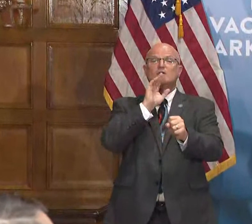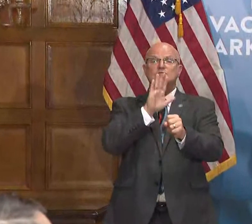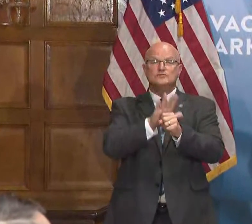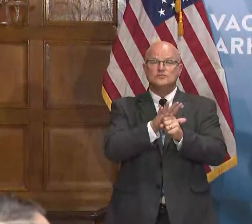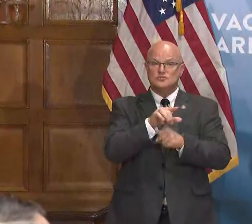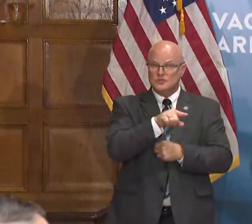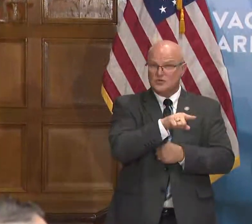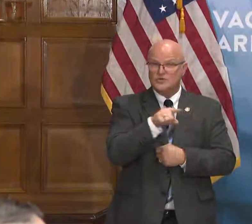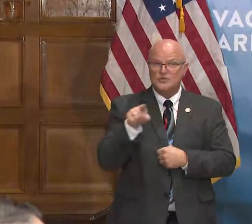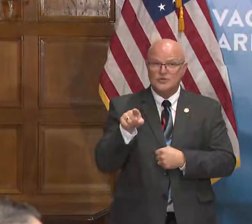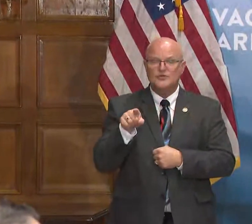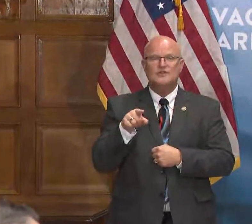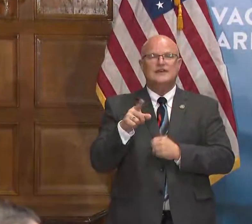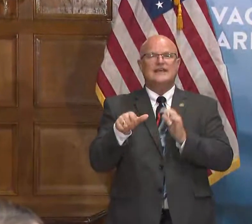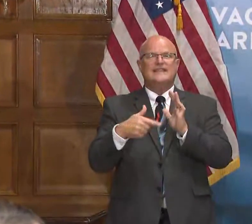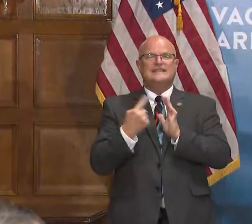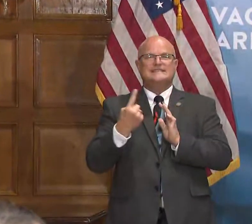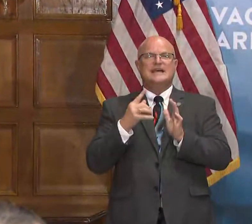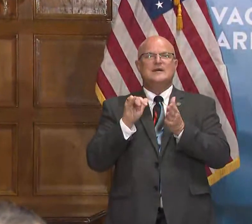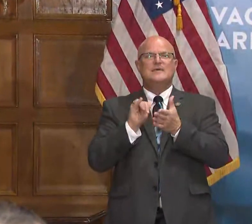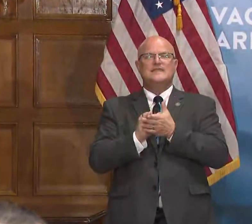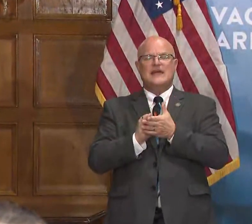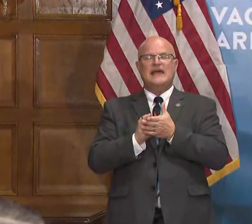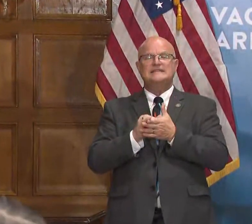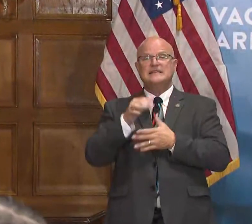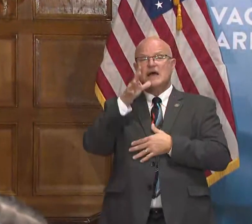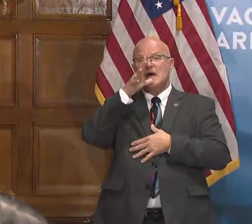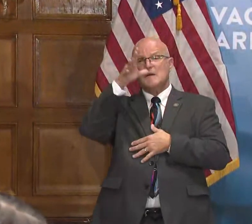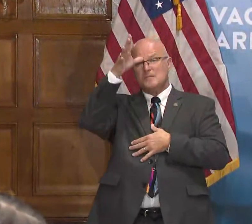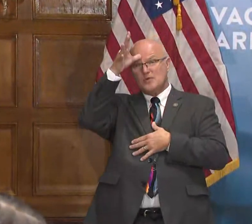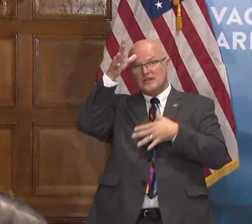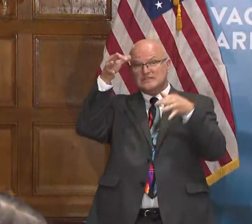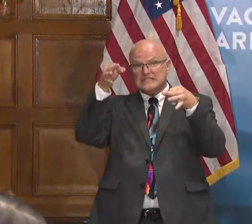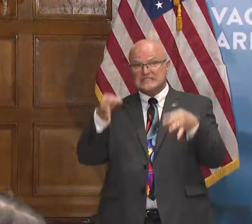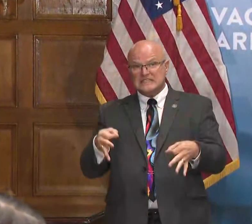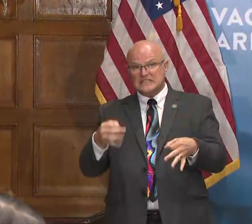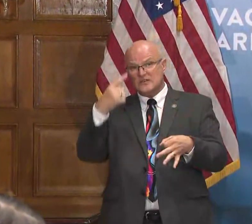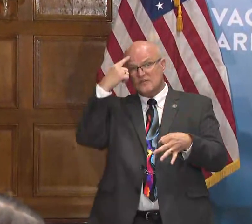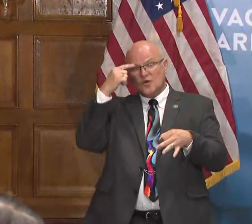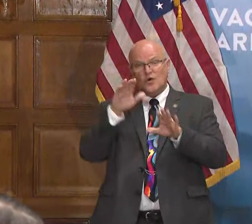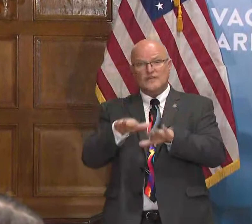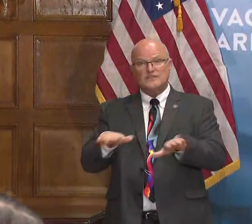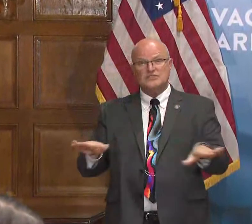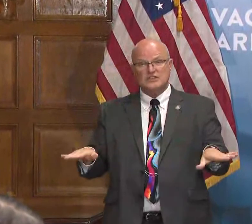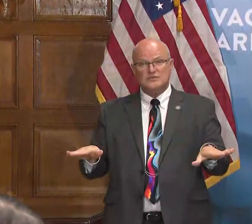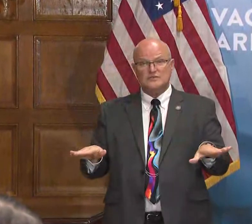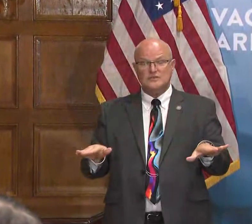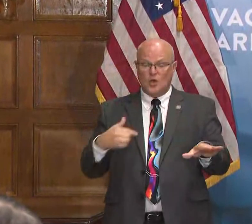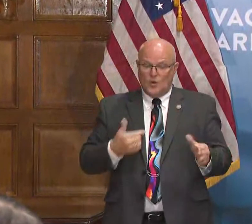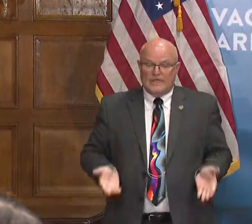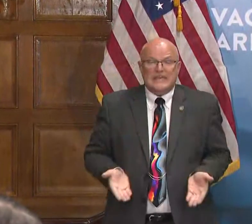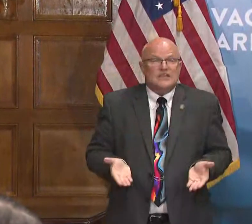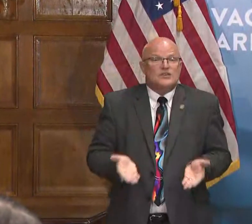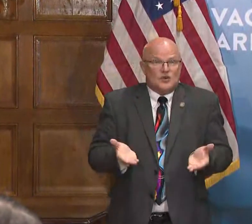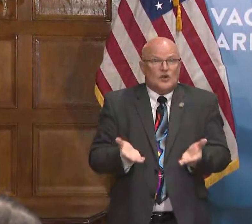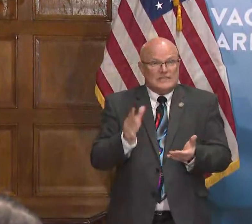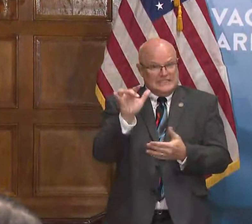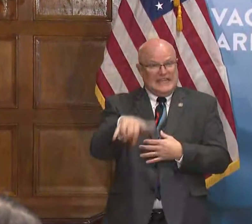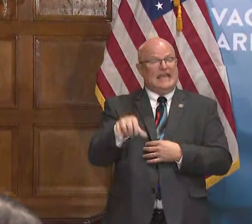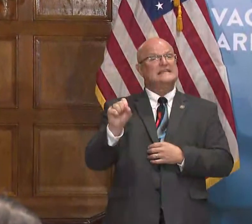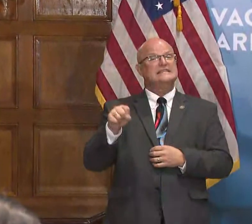everyone this is something that is a parental decision for their children. We encourage it. We encourage